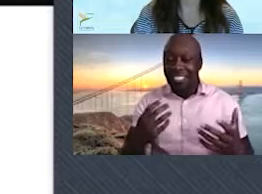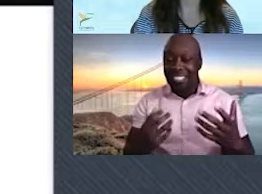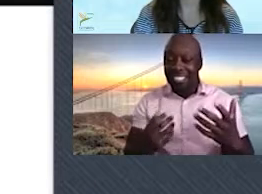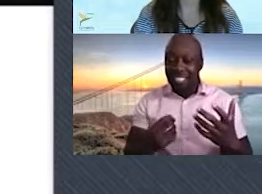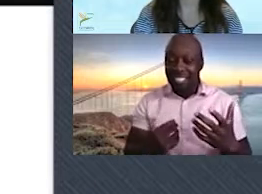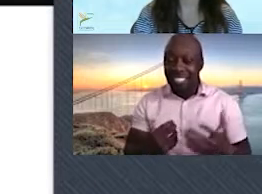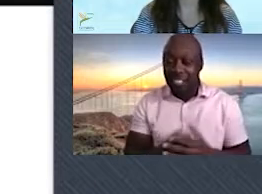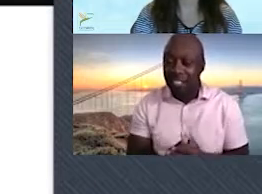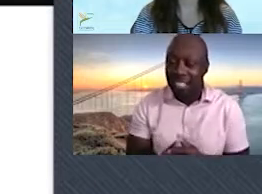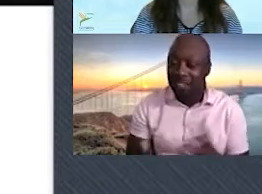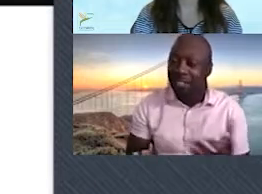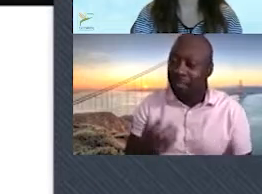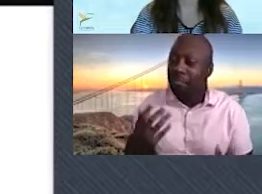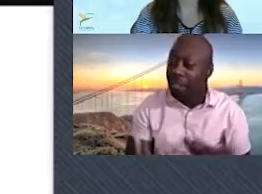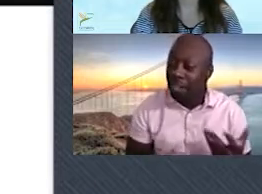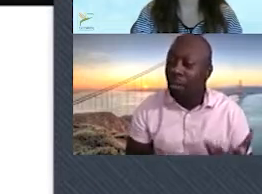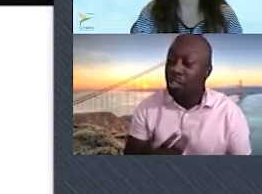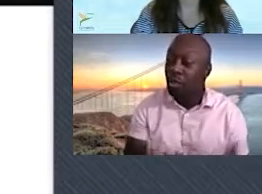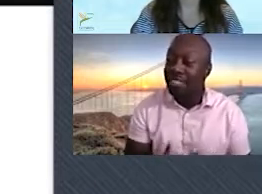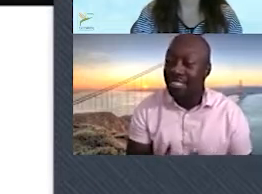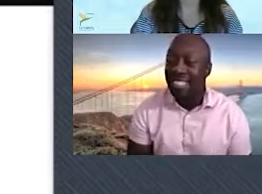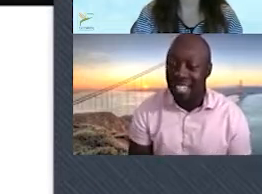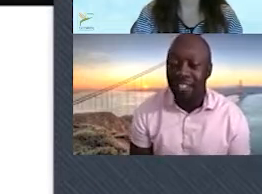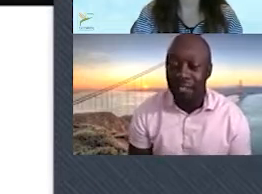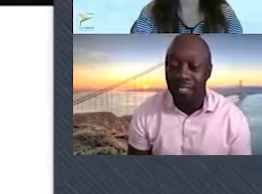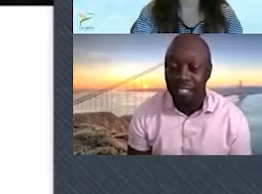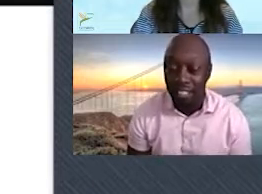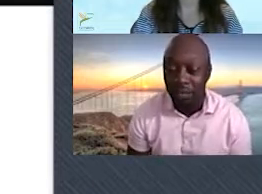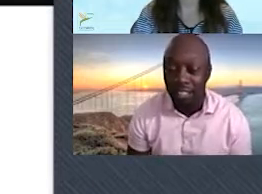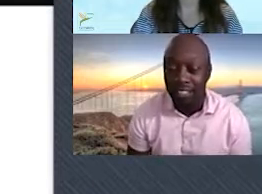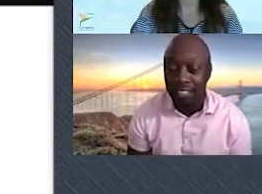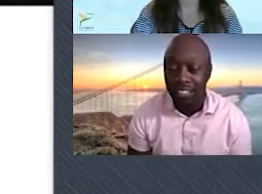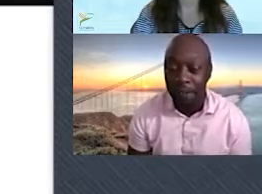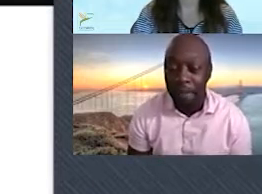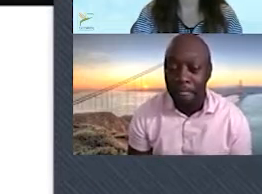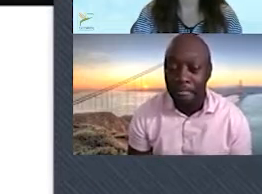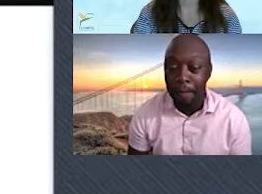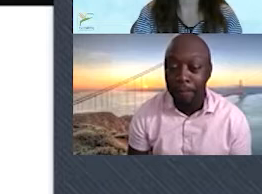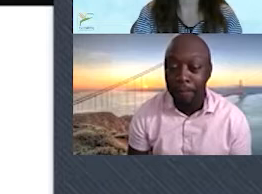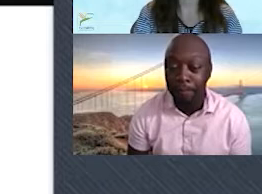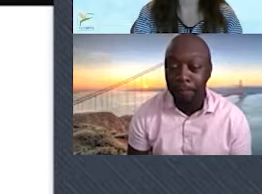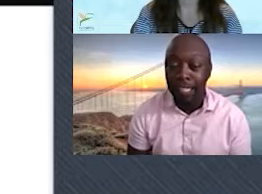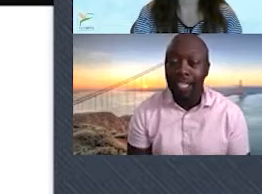So you definitely mirror what you want to see out of the little ones.